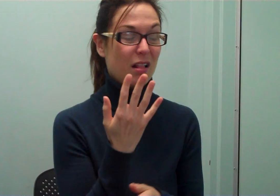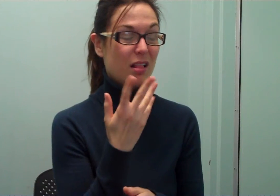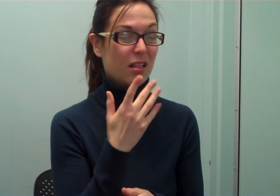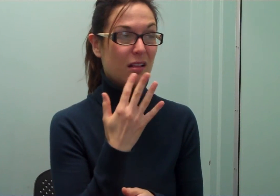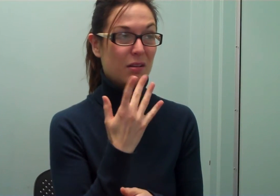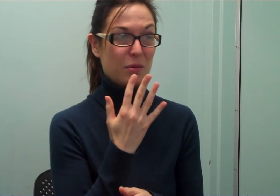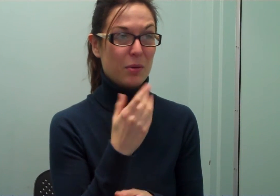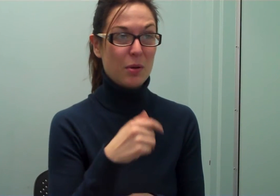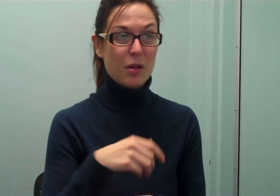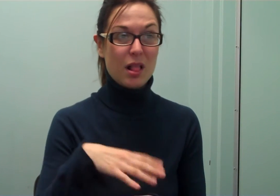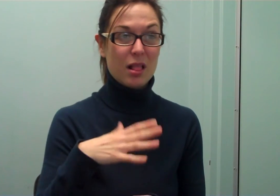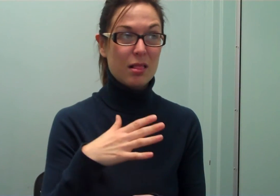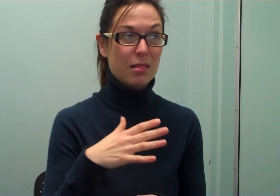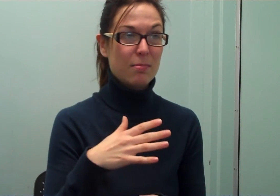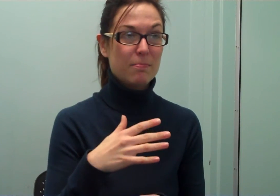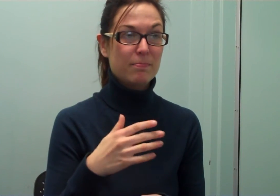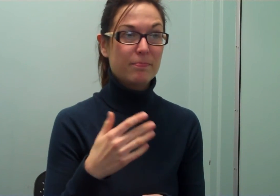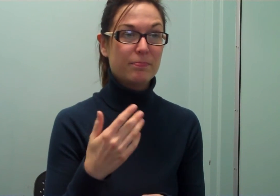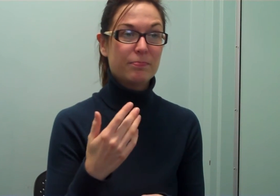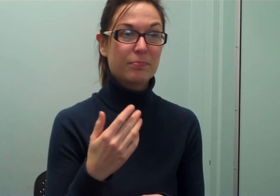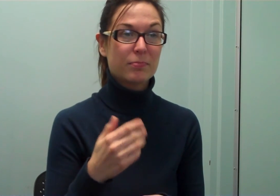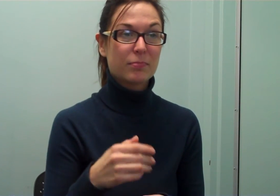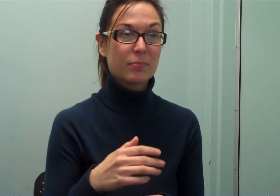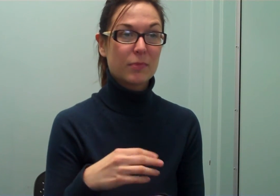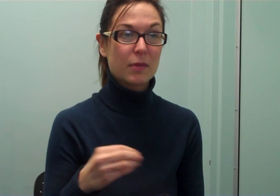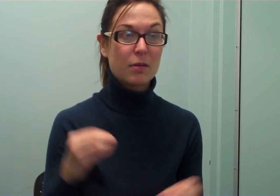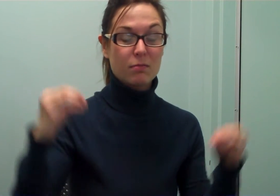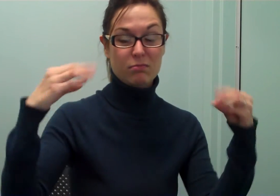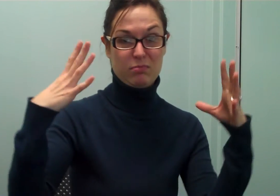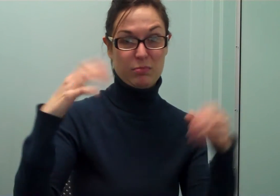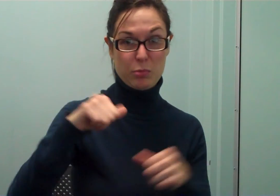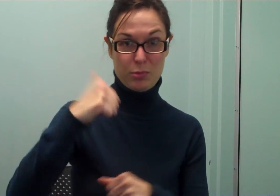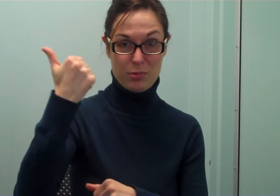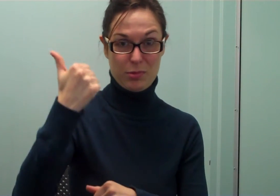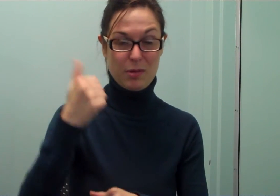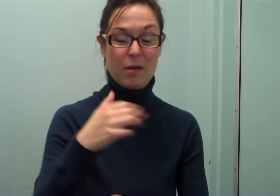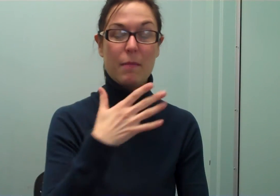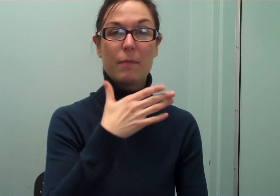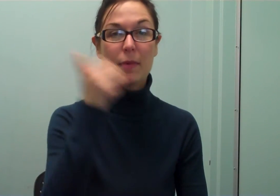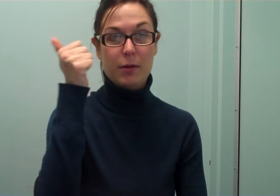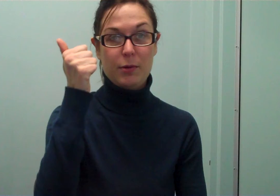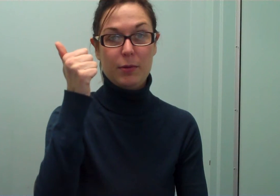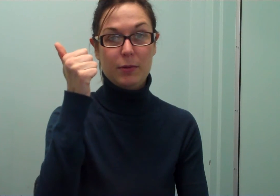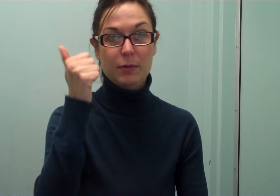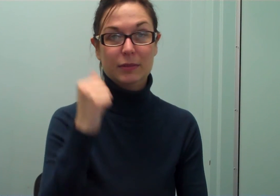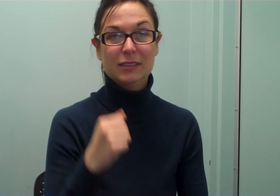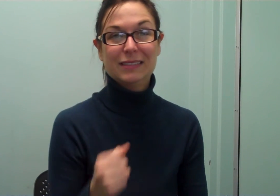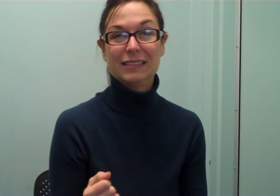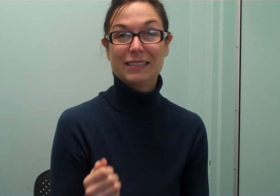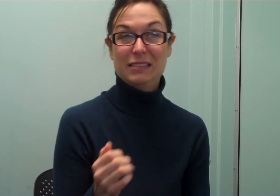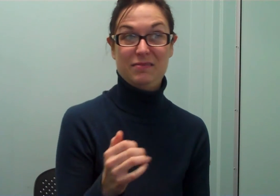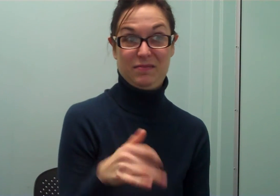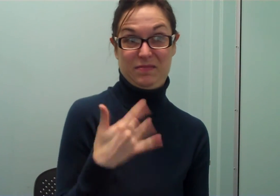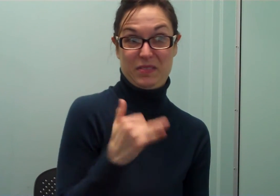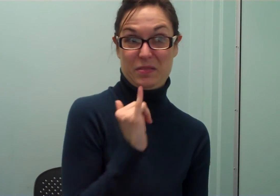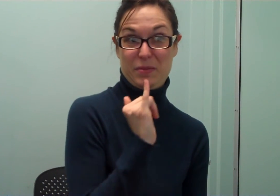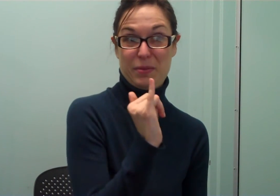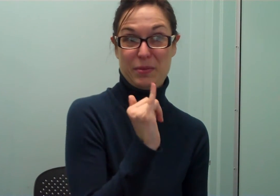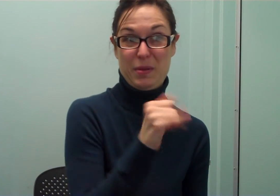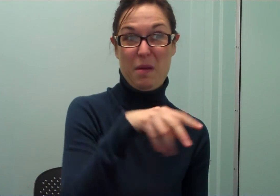we of course would consult on that. Sounds like you would like to get rid of the purple kitchen too, so perhaps I could